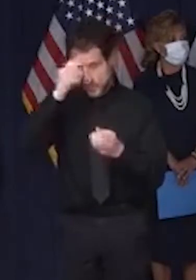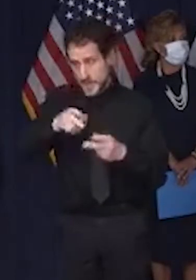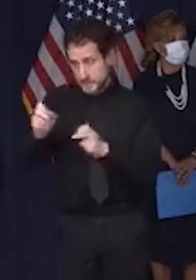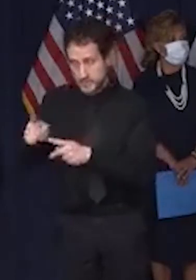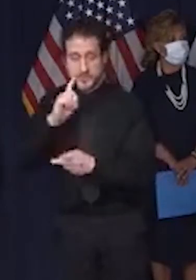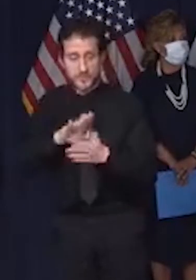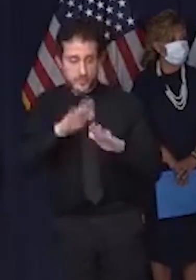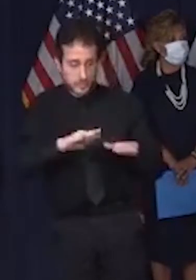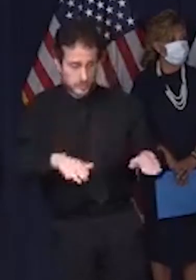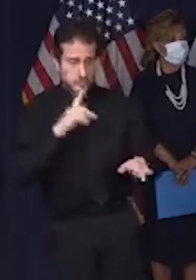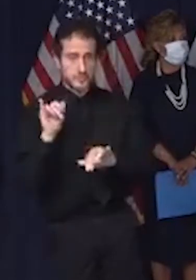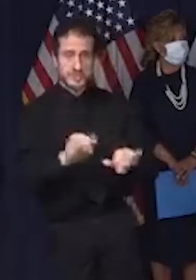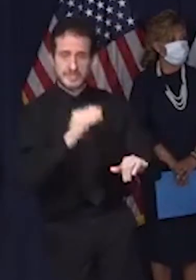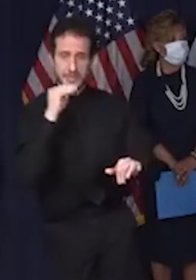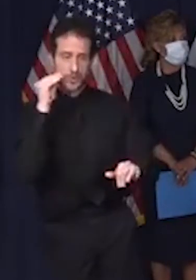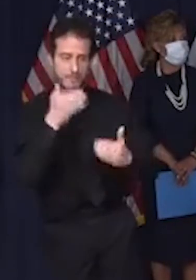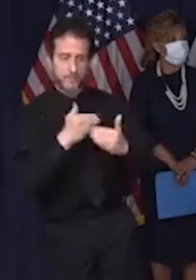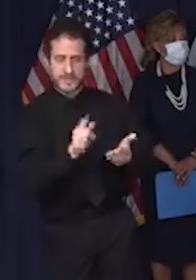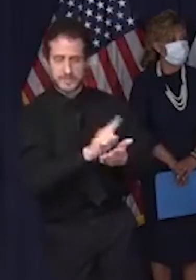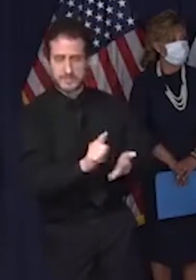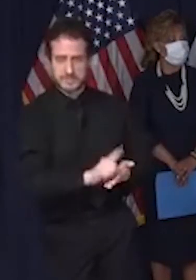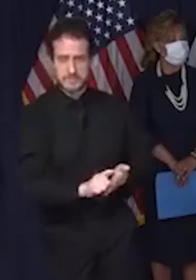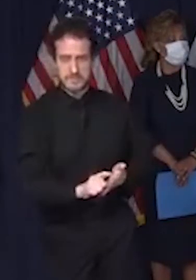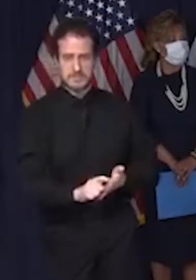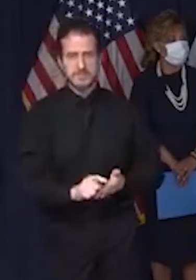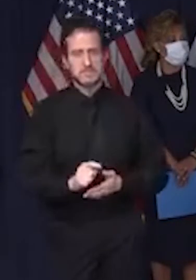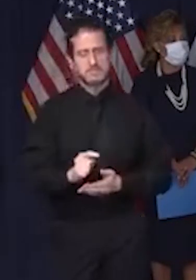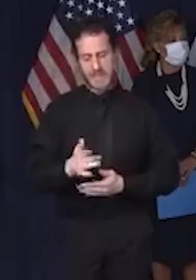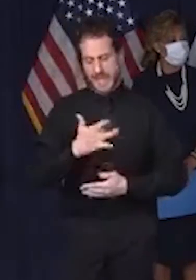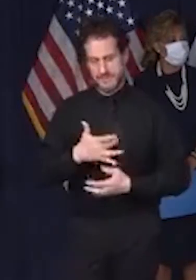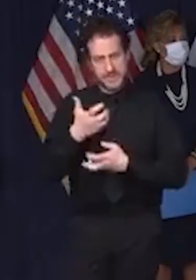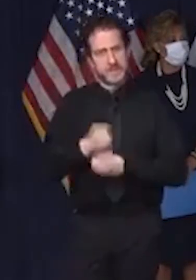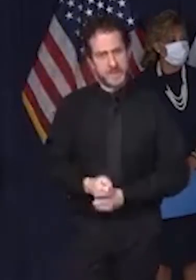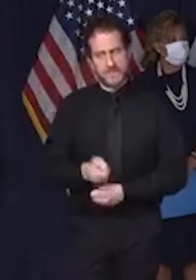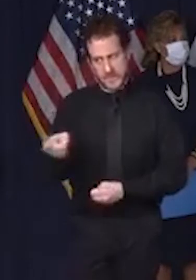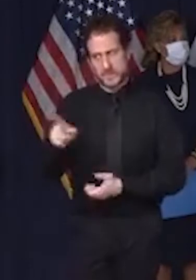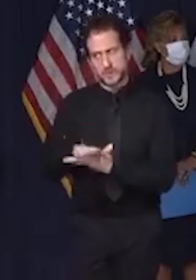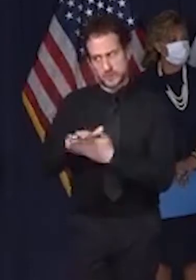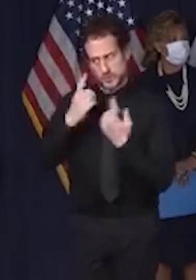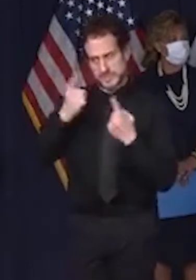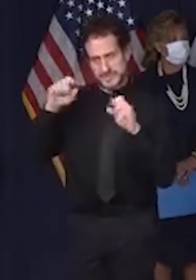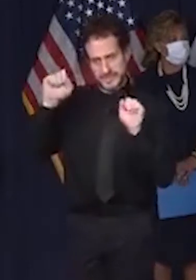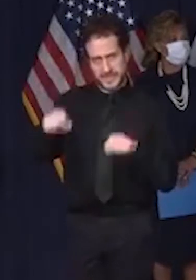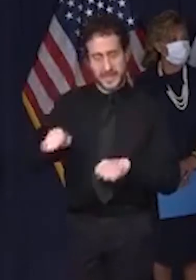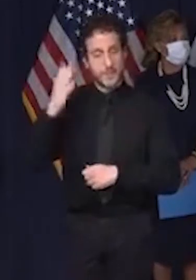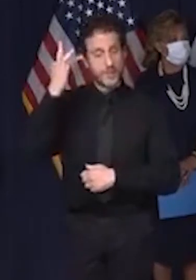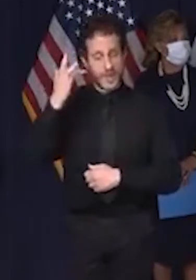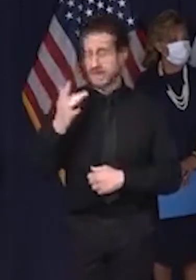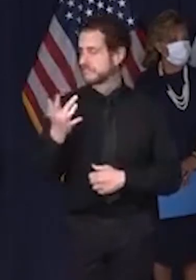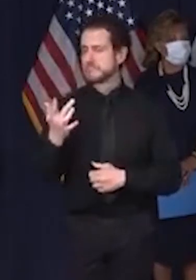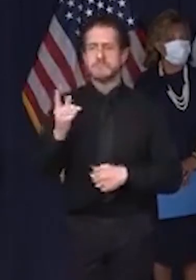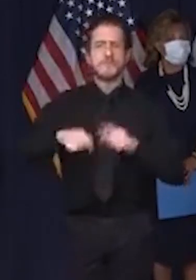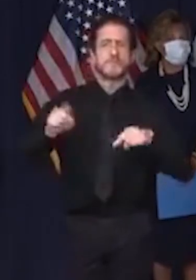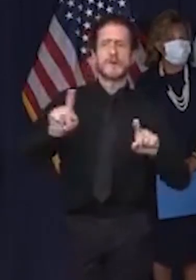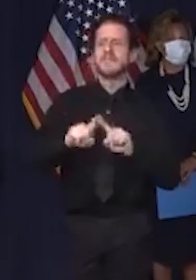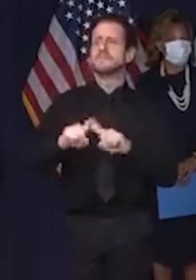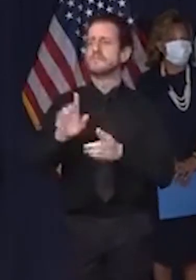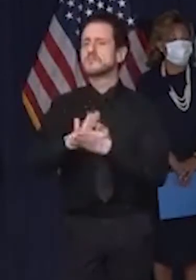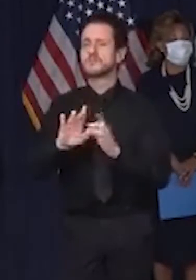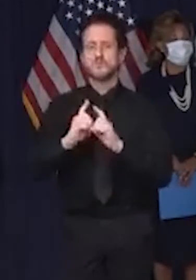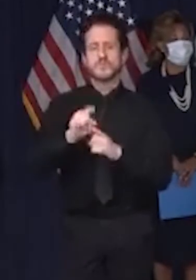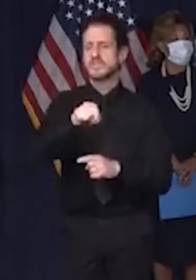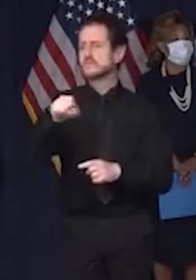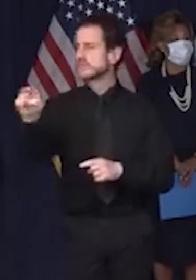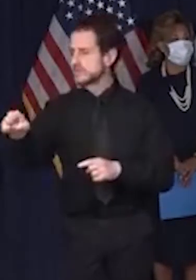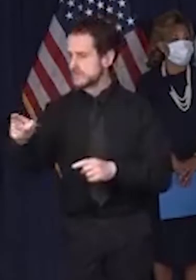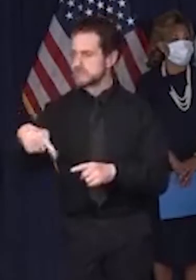weeks. Why am I so confident in that? Well, because school districts of every makeup across the state have been